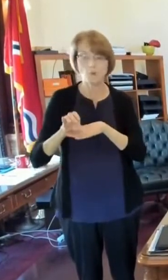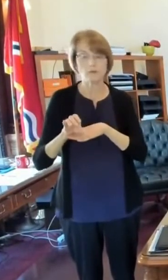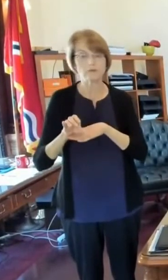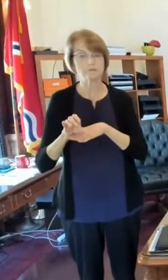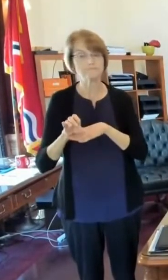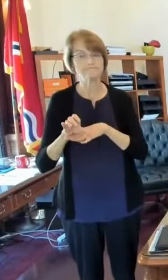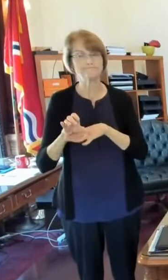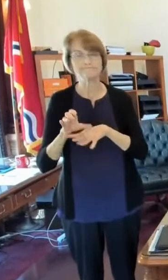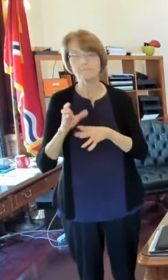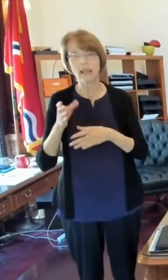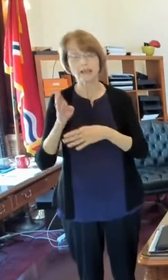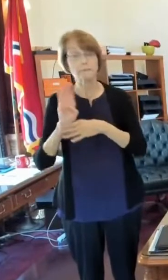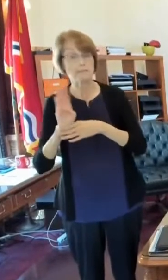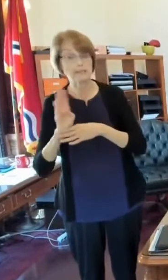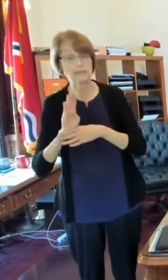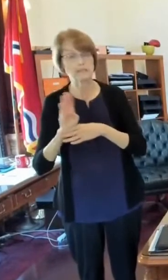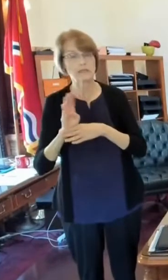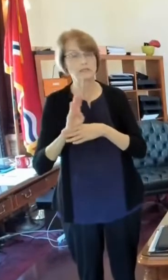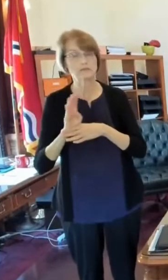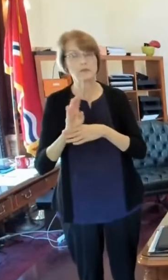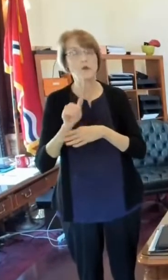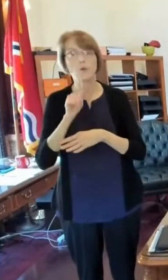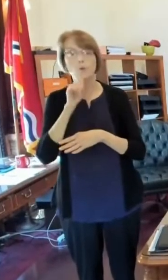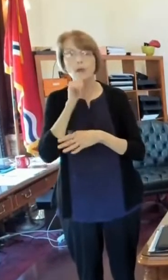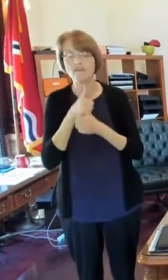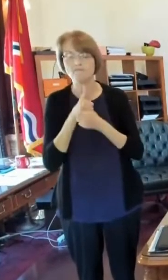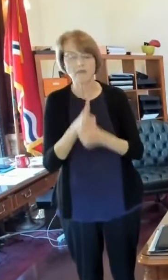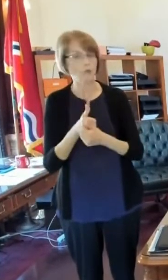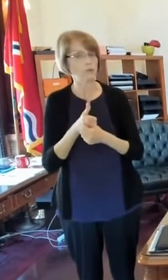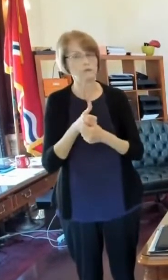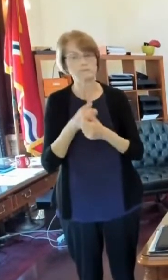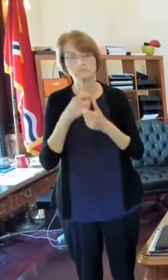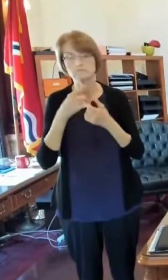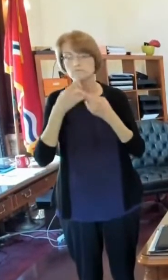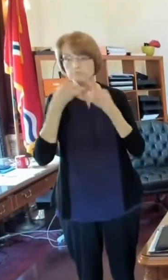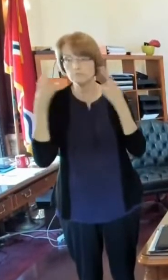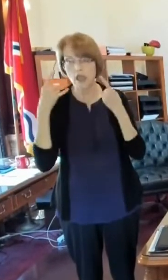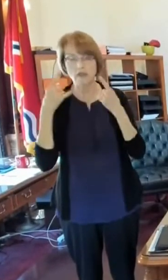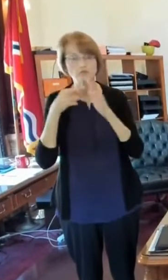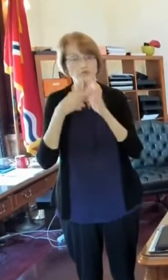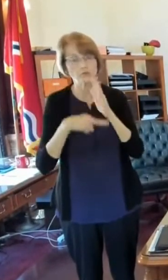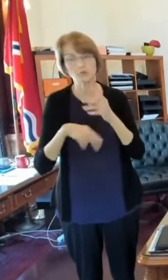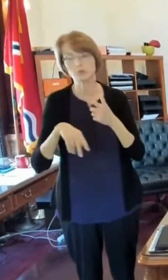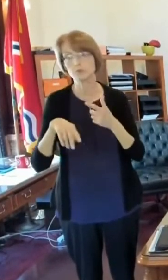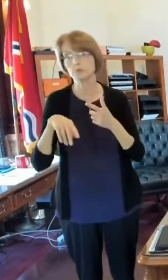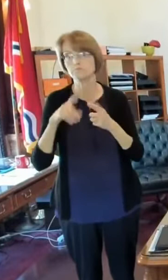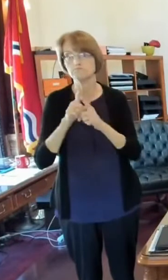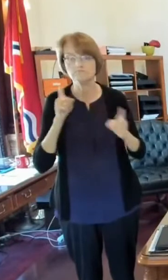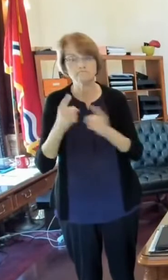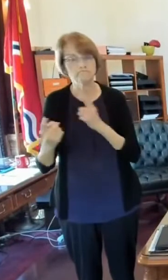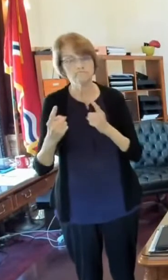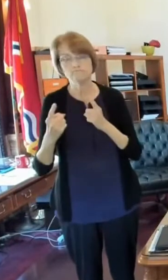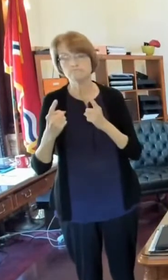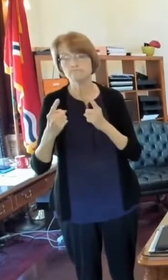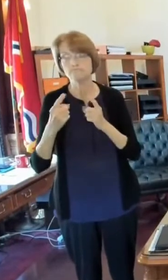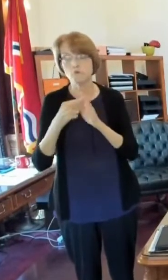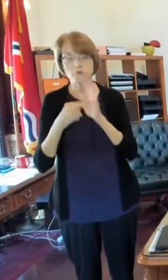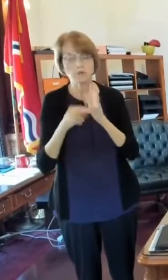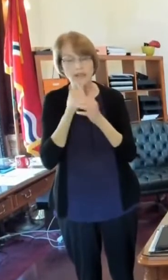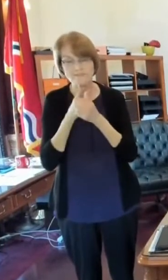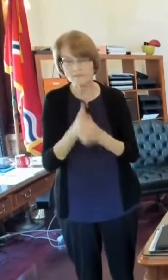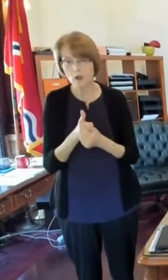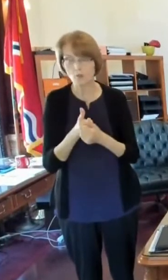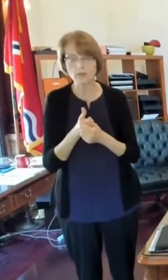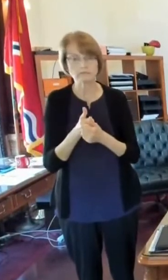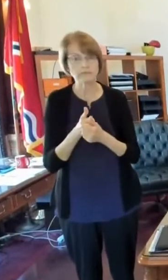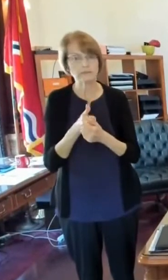that were not really taking the mask and the social distancing as seriously as we thought they should. Now I'm going to